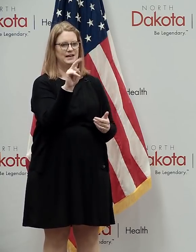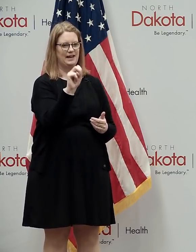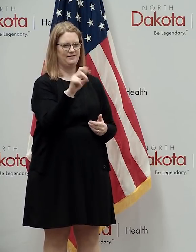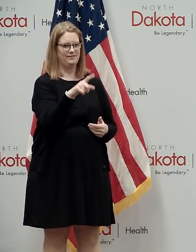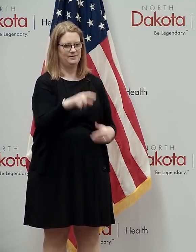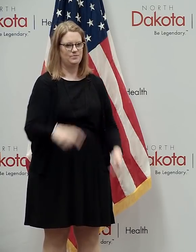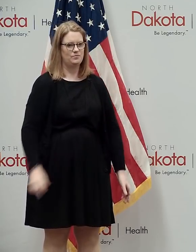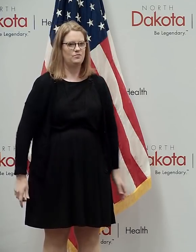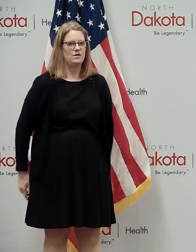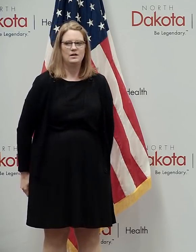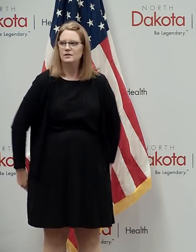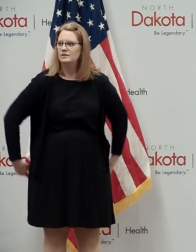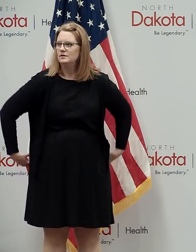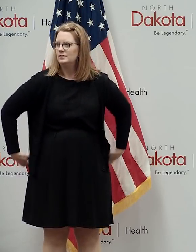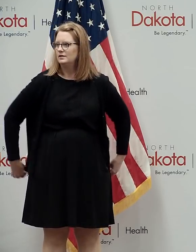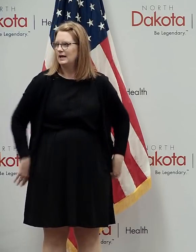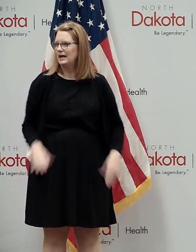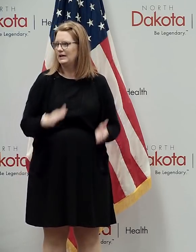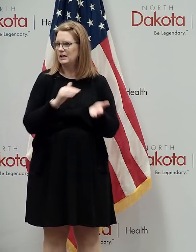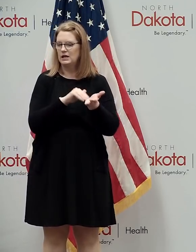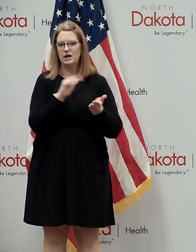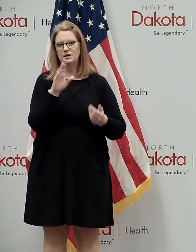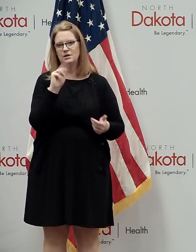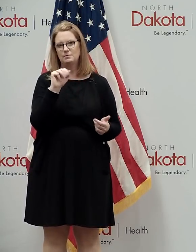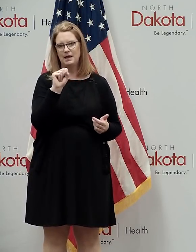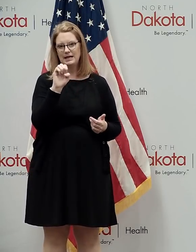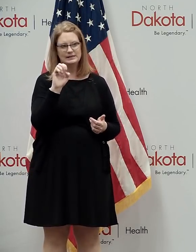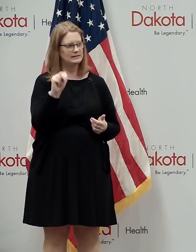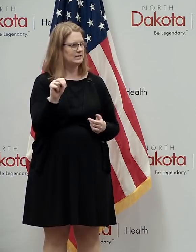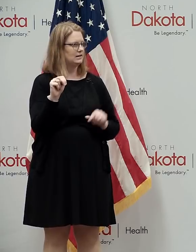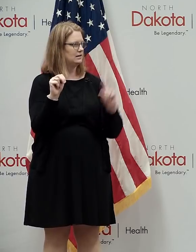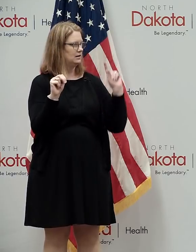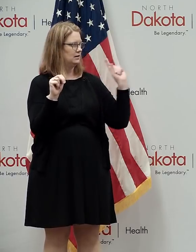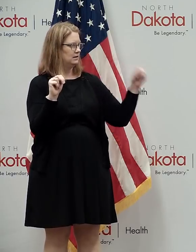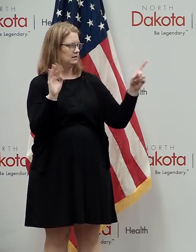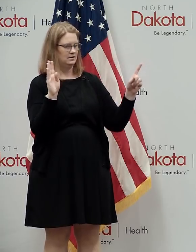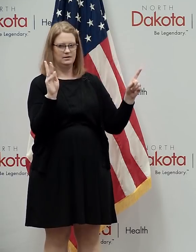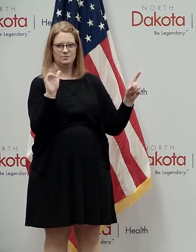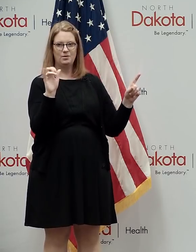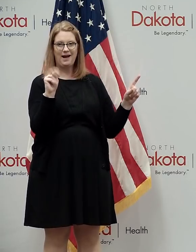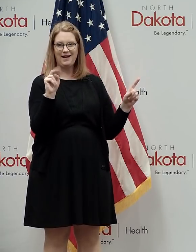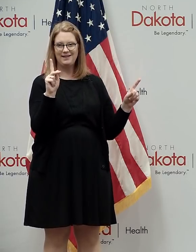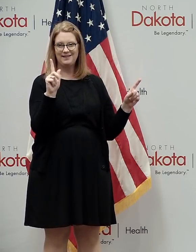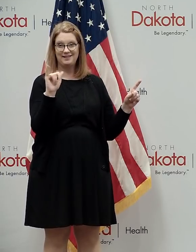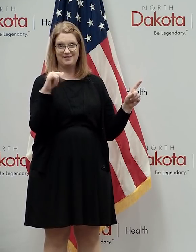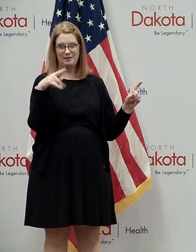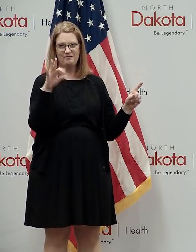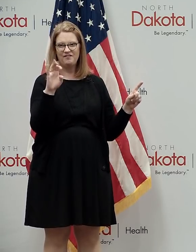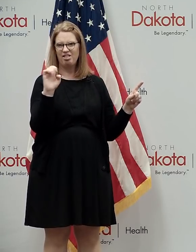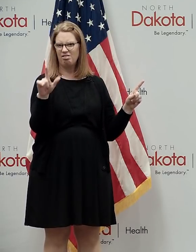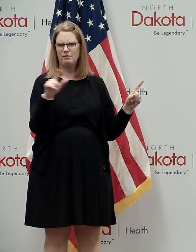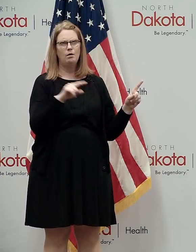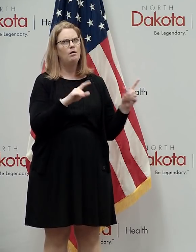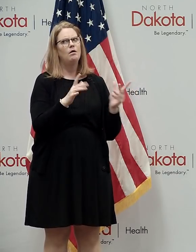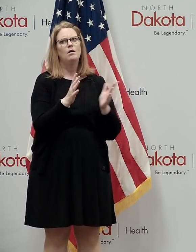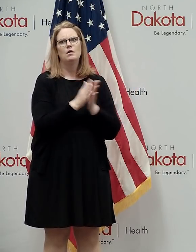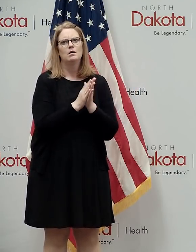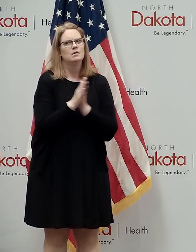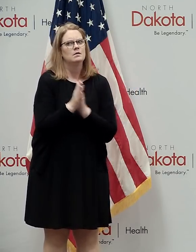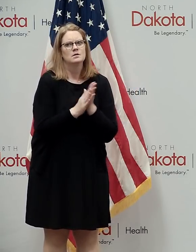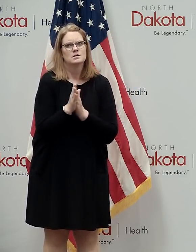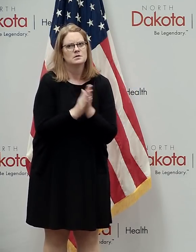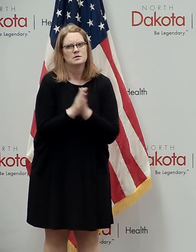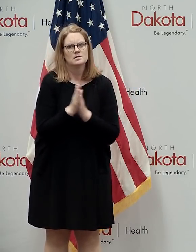much. And also Dr. Mason is here to talk about genome sequencing, and Brian Cliffell's dying to talk about unemployment, I'm